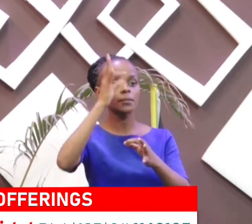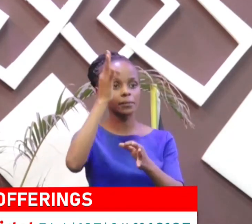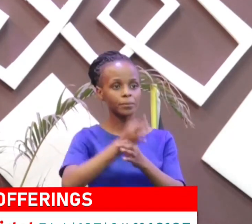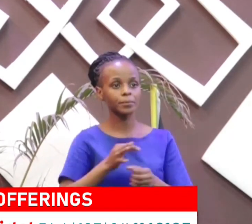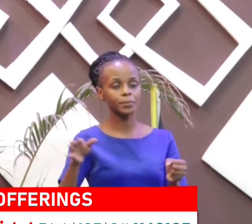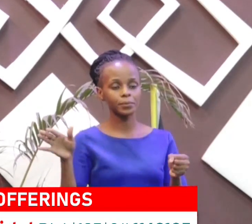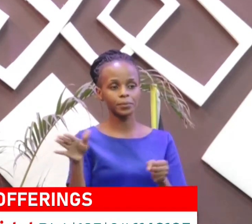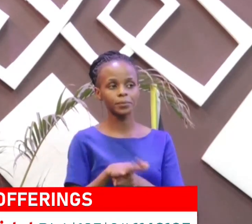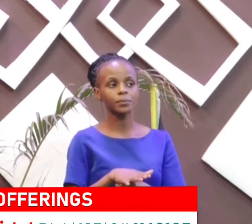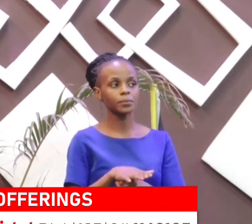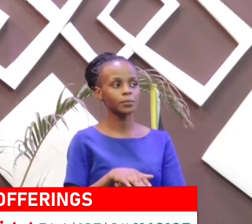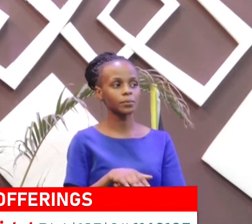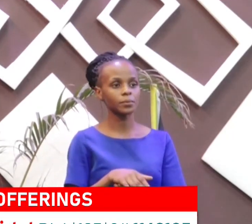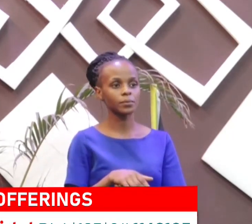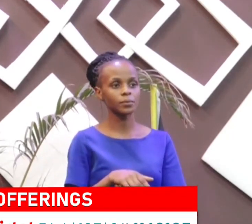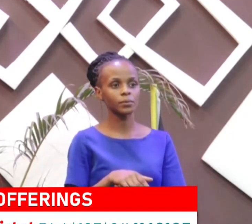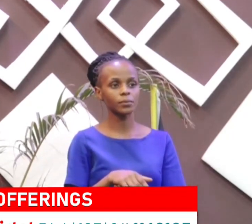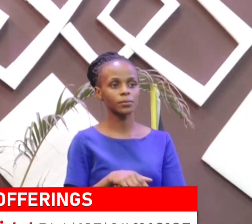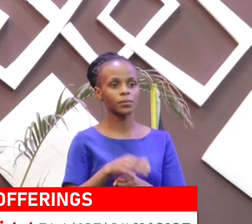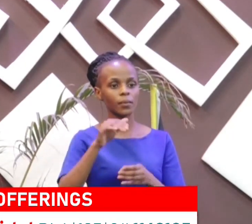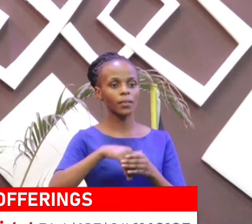So it's so important for us to remain faithful